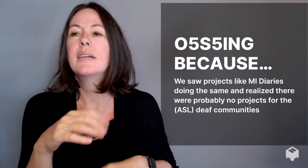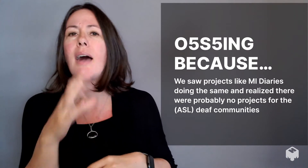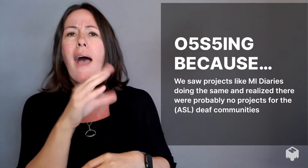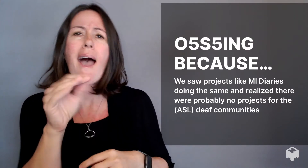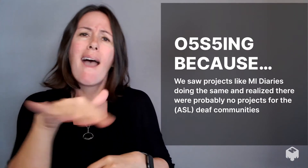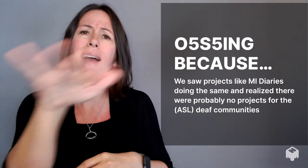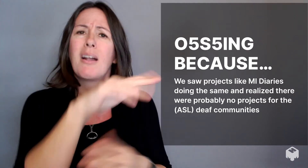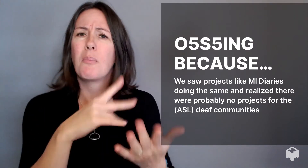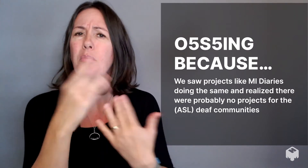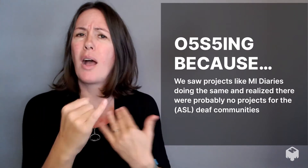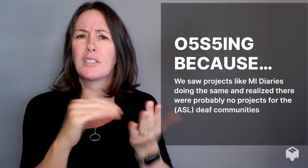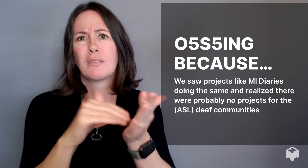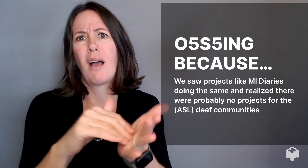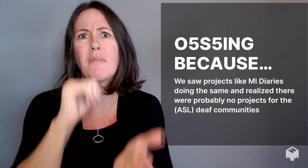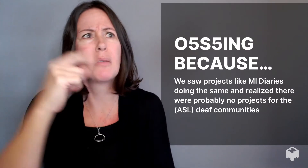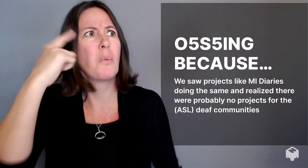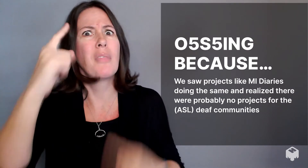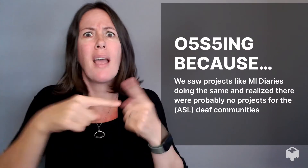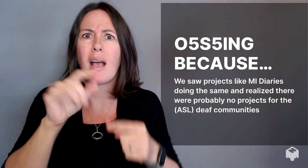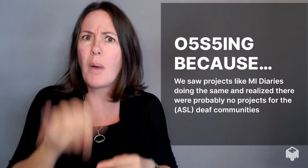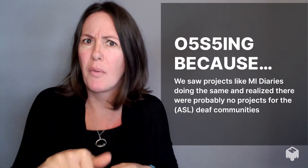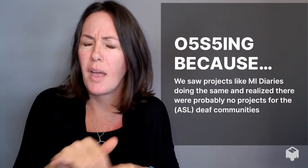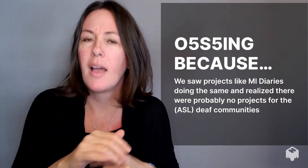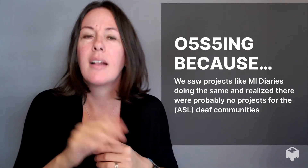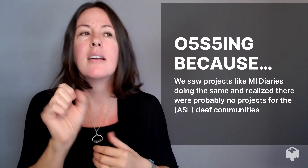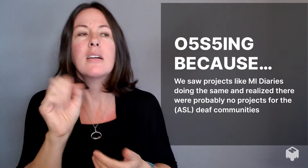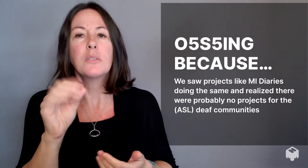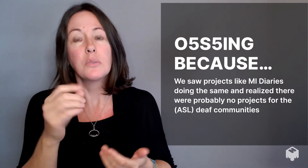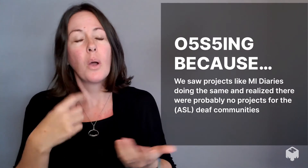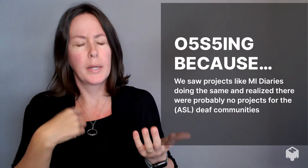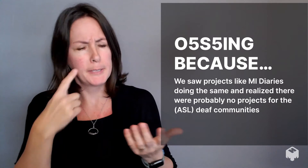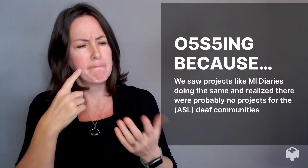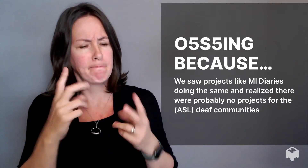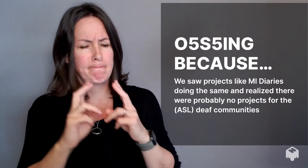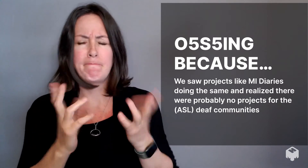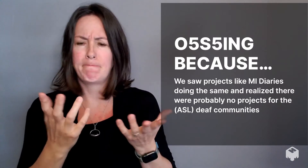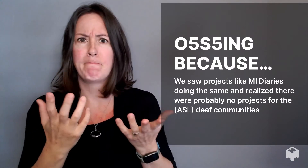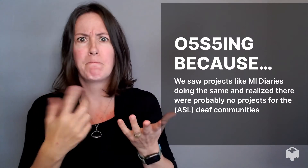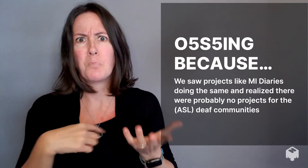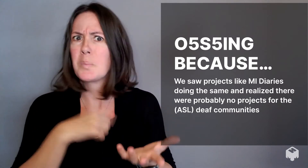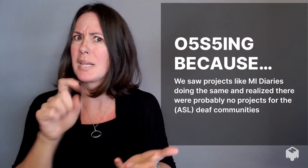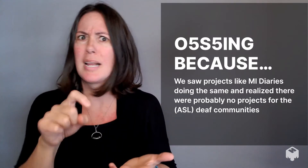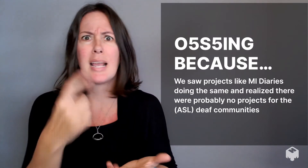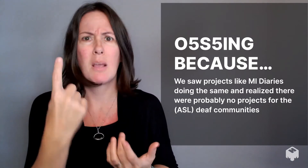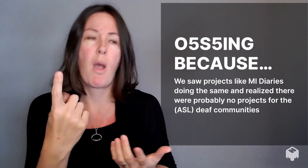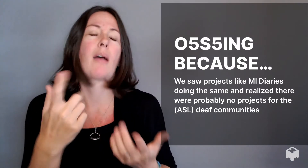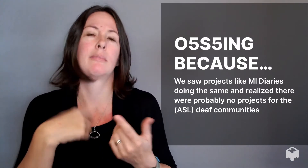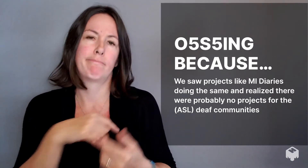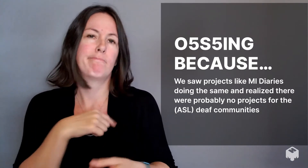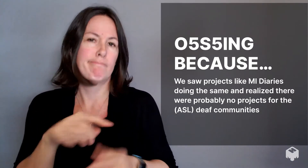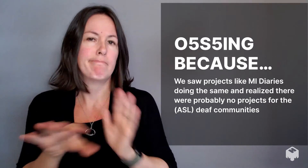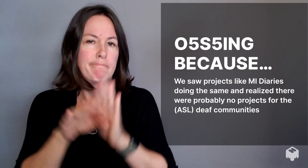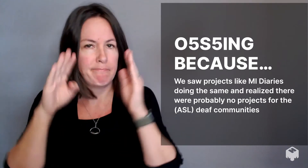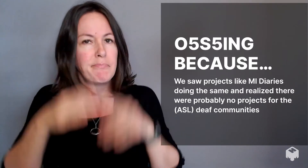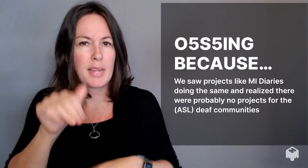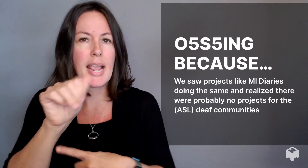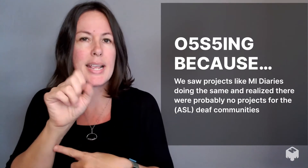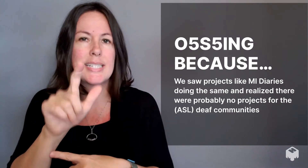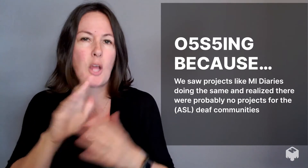written system for sign language. And so we understand that a lot of projects are not thinking about that. And that is why we